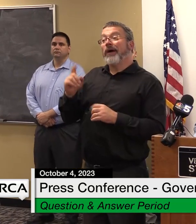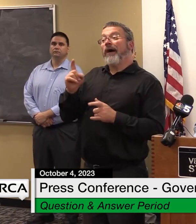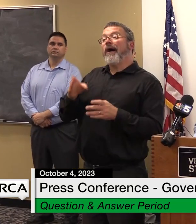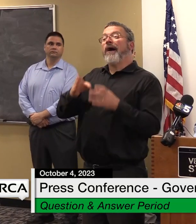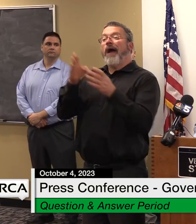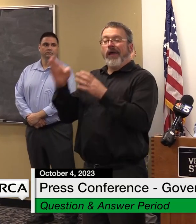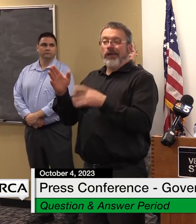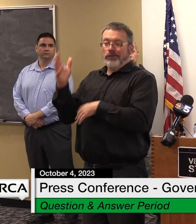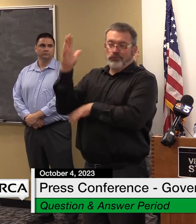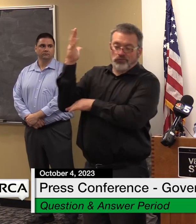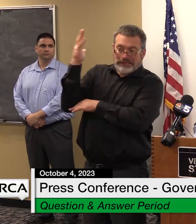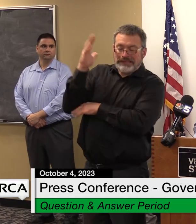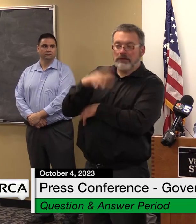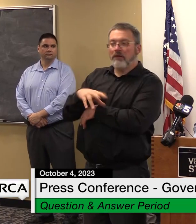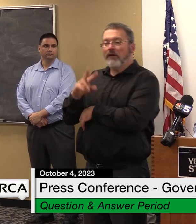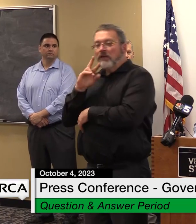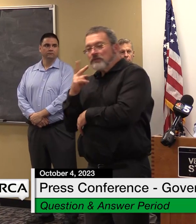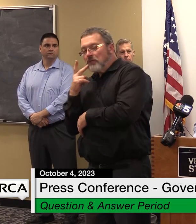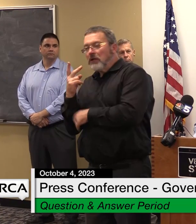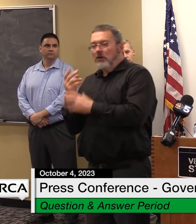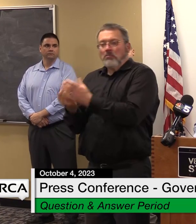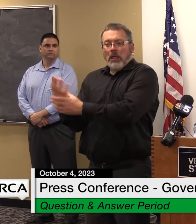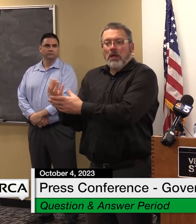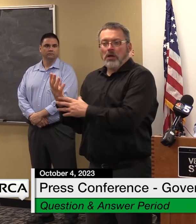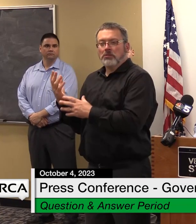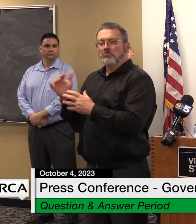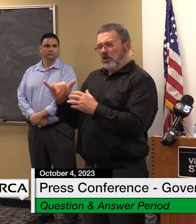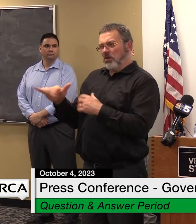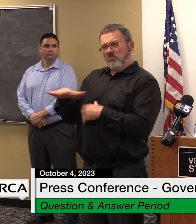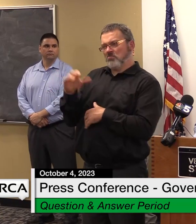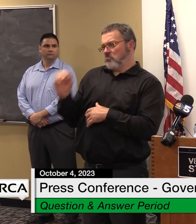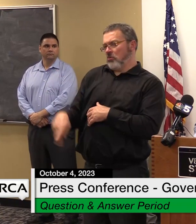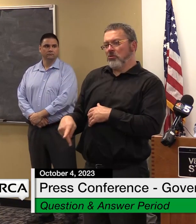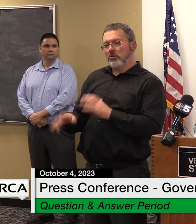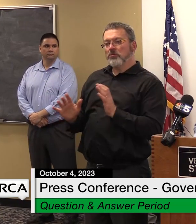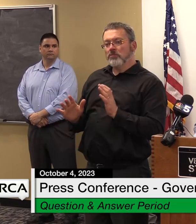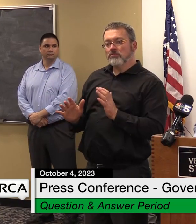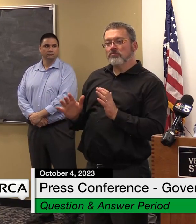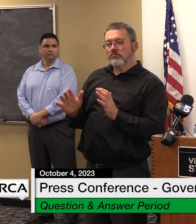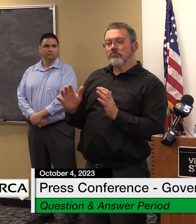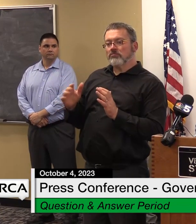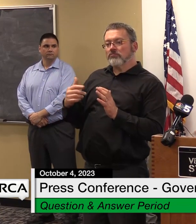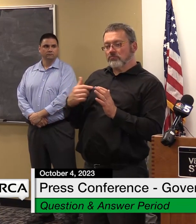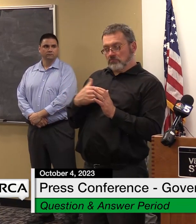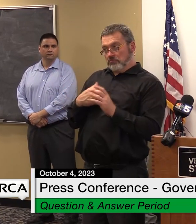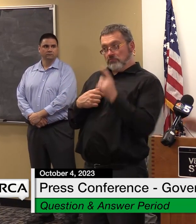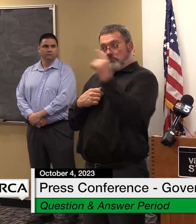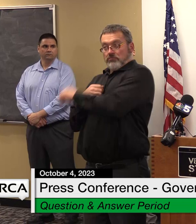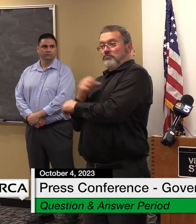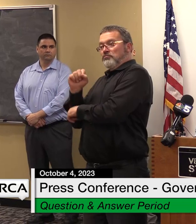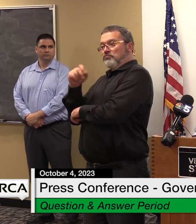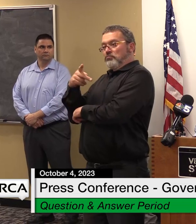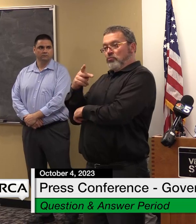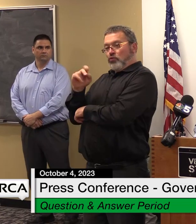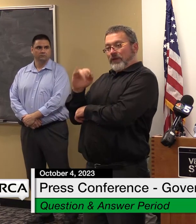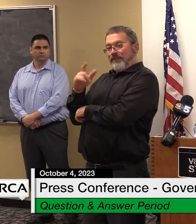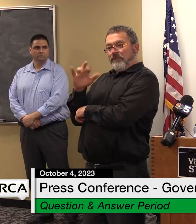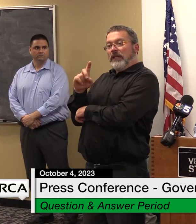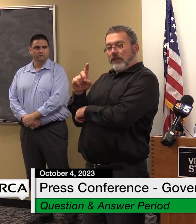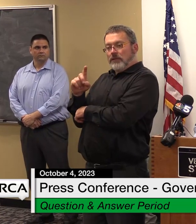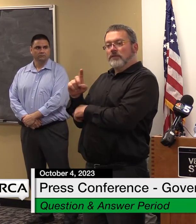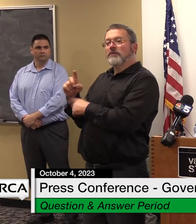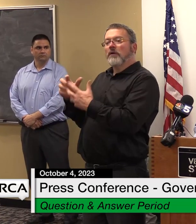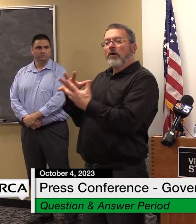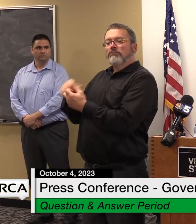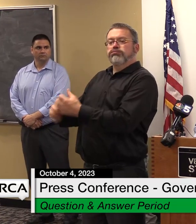and we've been working with a site down in Springfield that is handling all of that and doing all of the grinding and